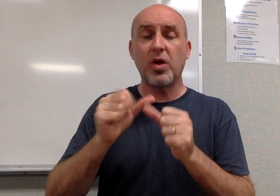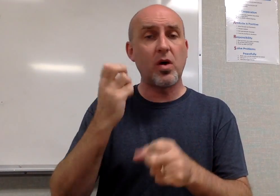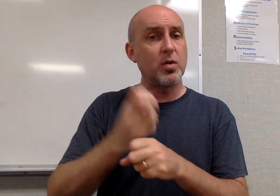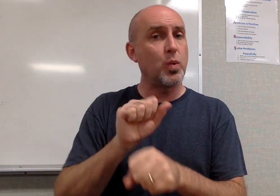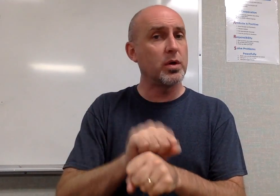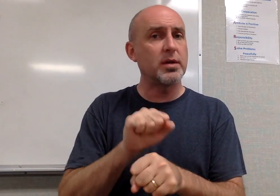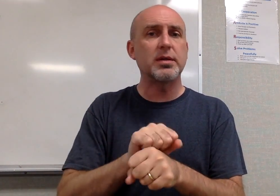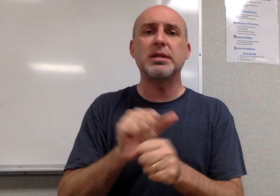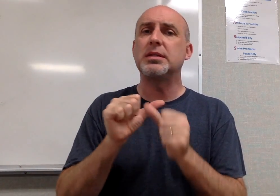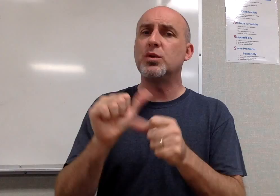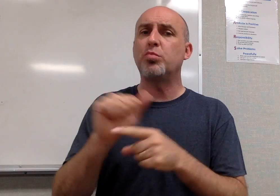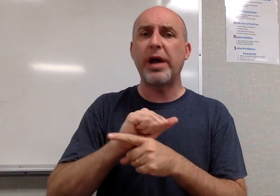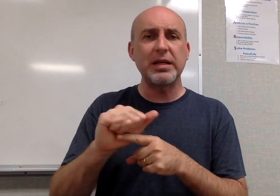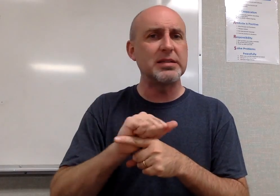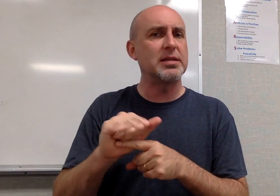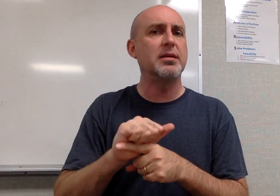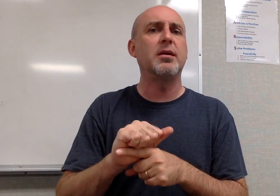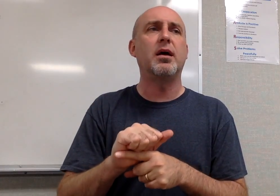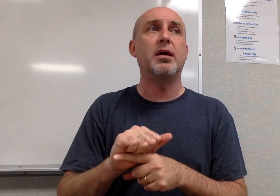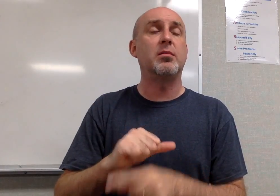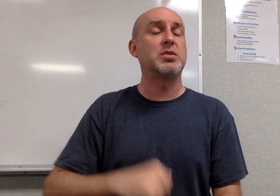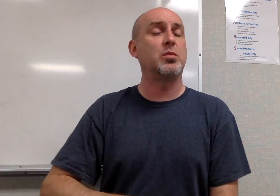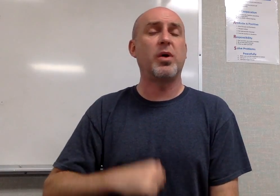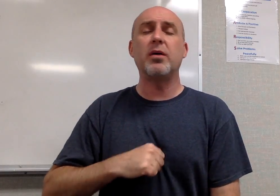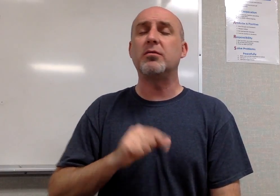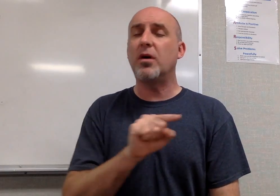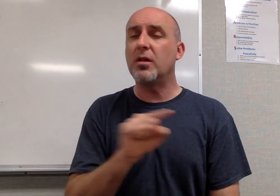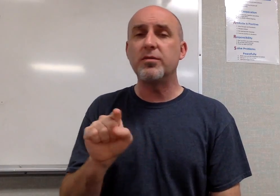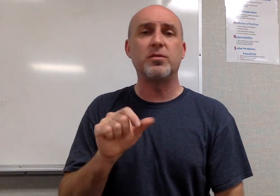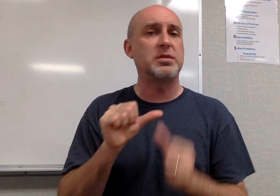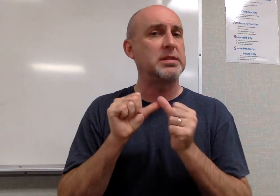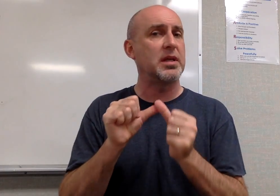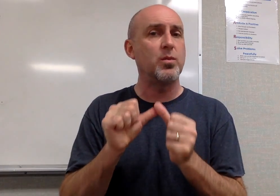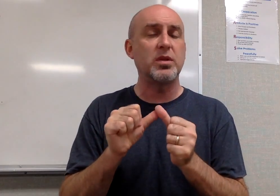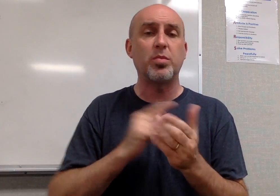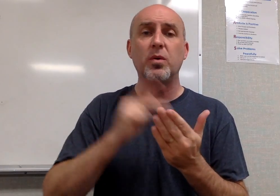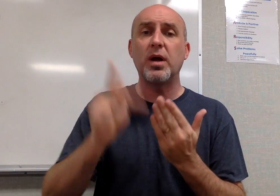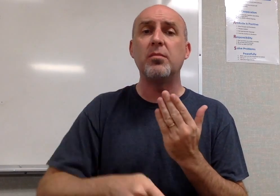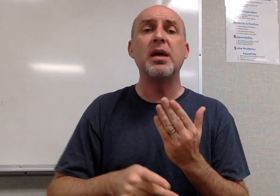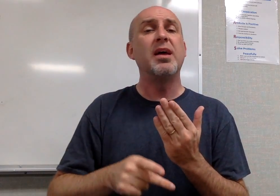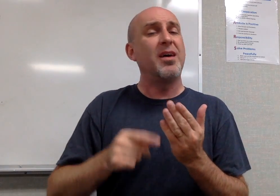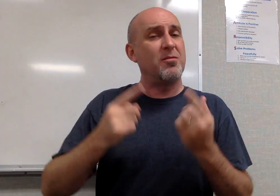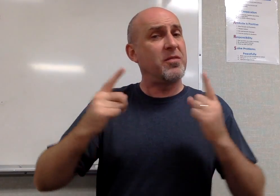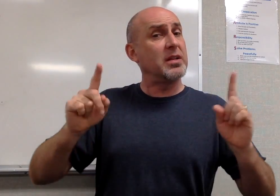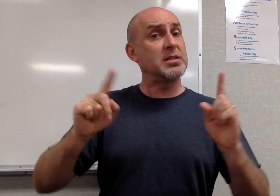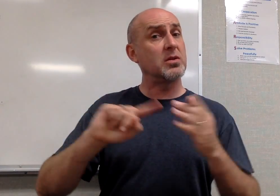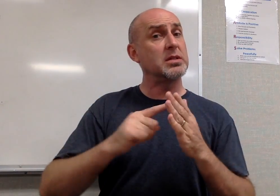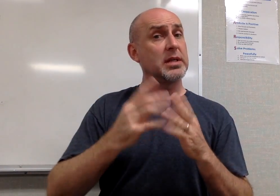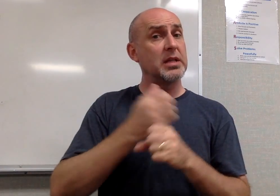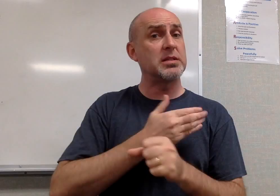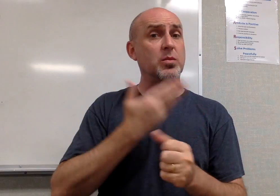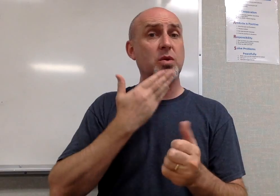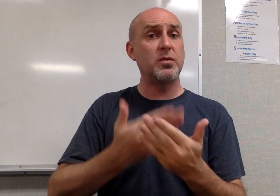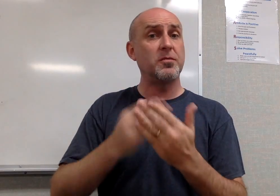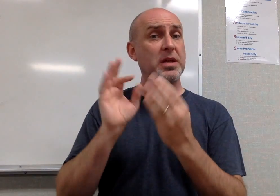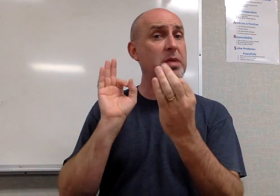hard work. Continue practicing. I am so proud of all of you for sticking with the program. I'm finally starting to get some good